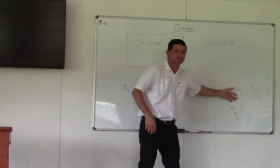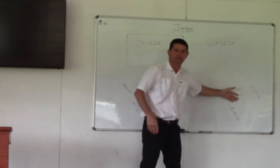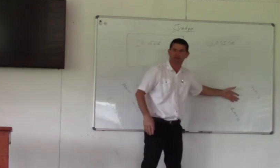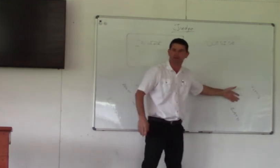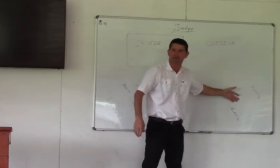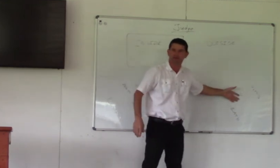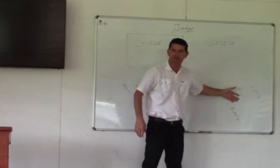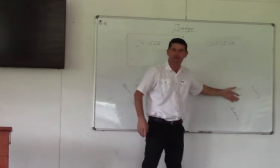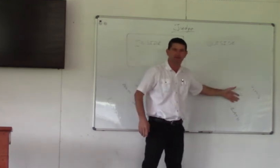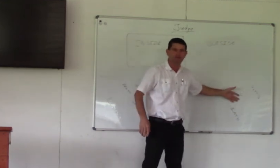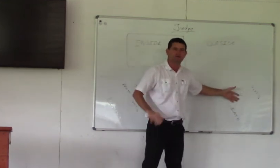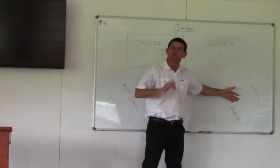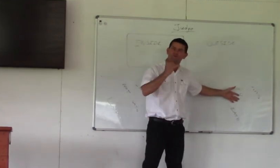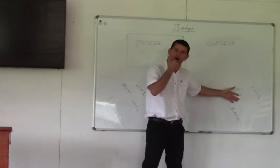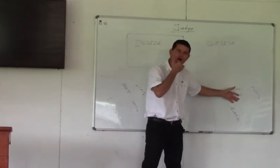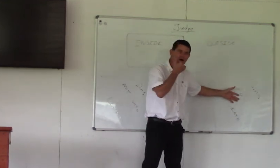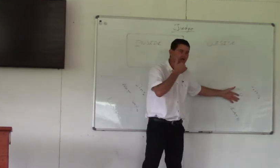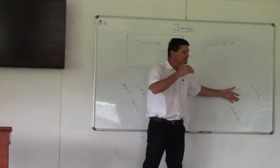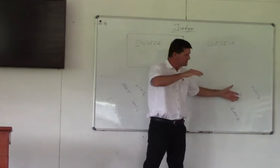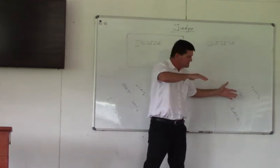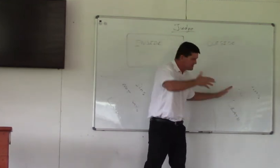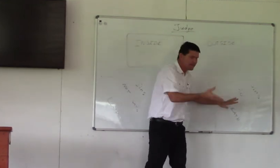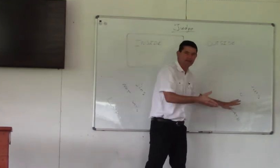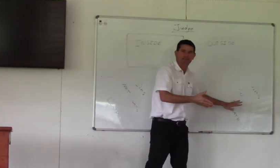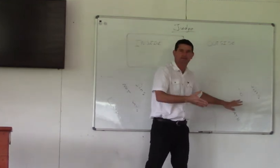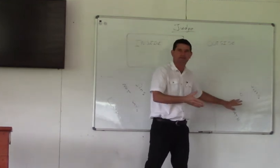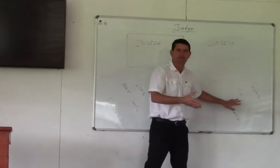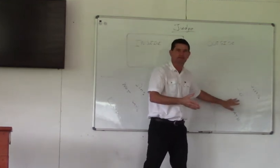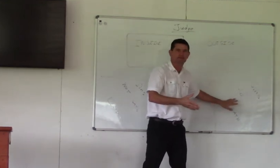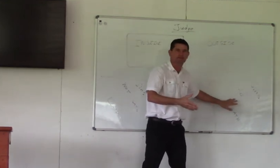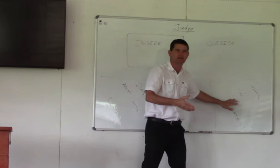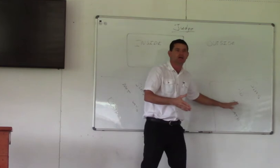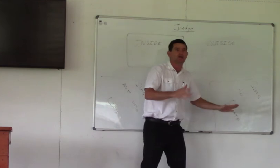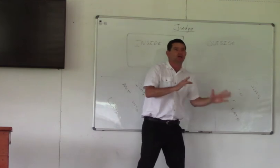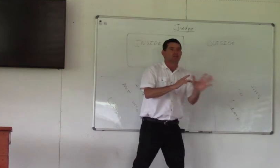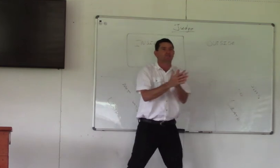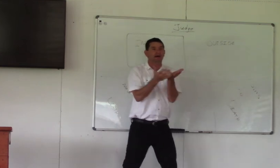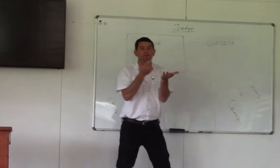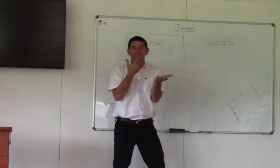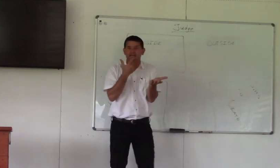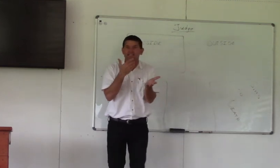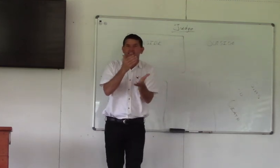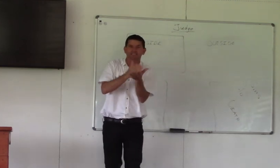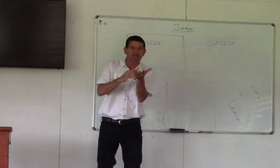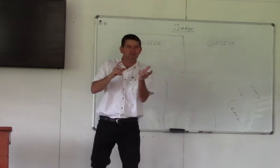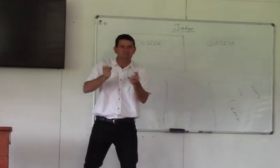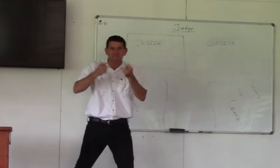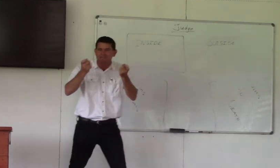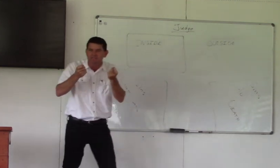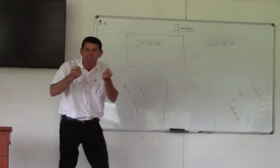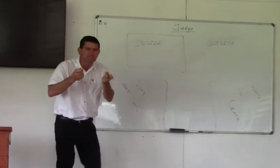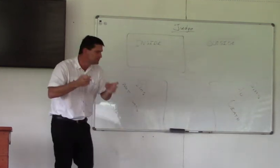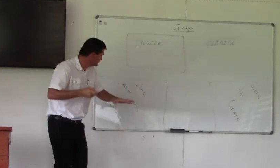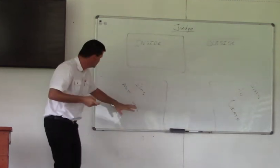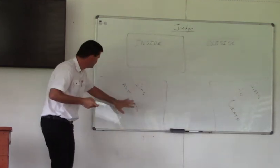here. Wrong. Death. The Bible says some sins.